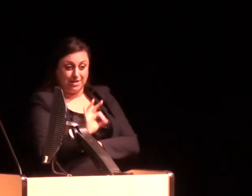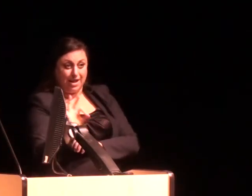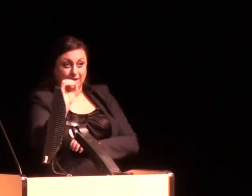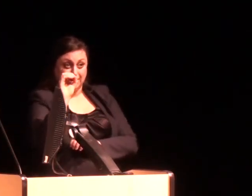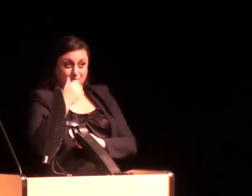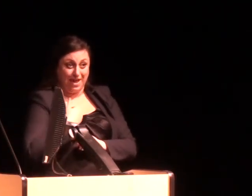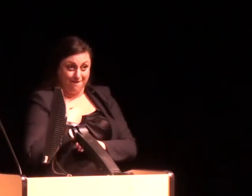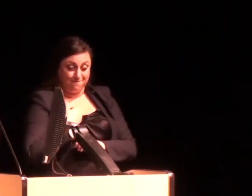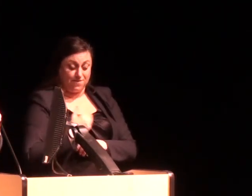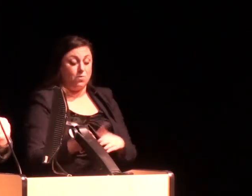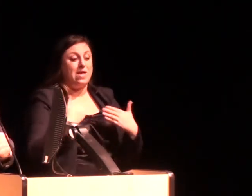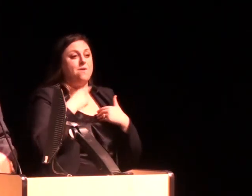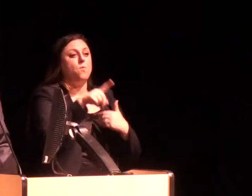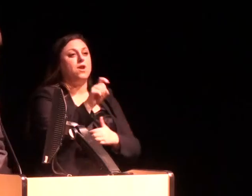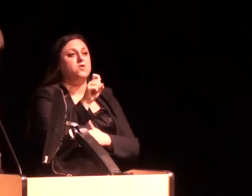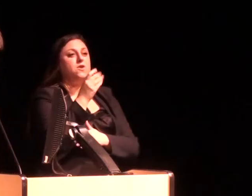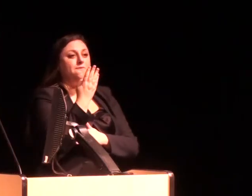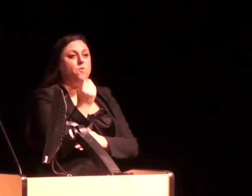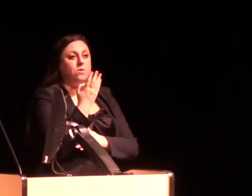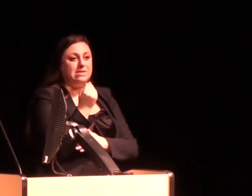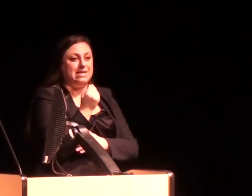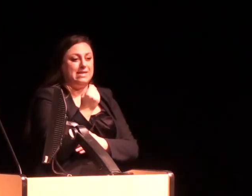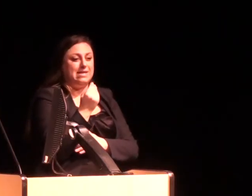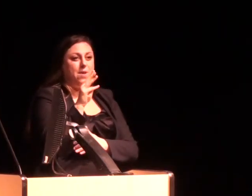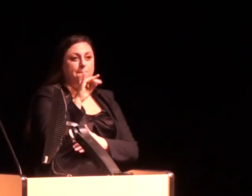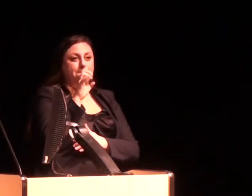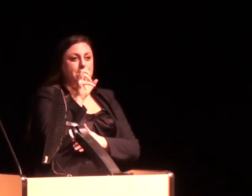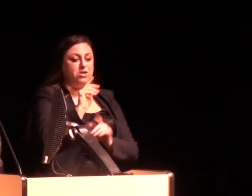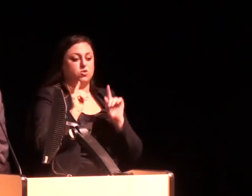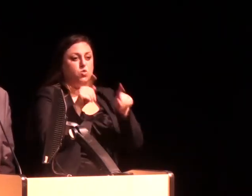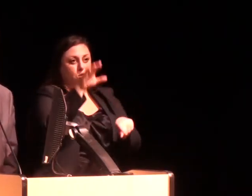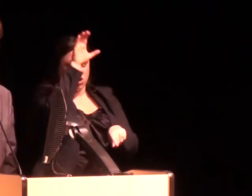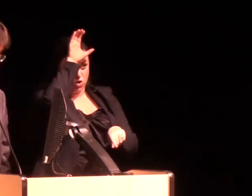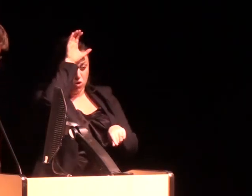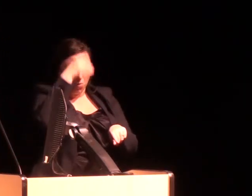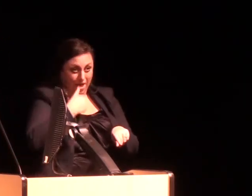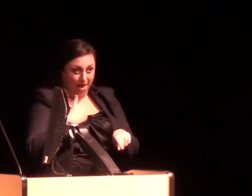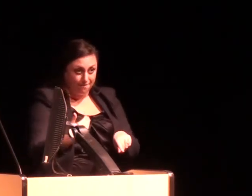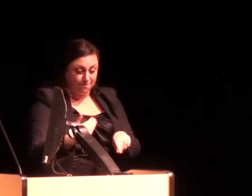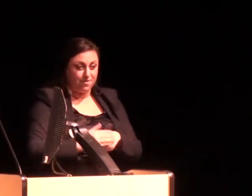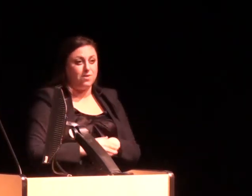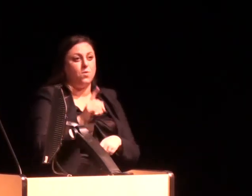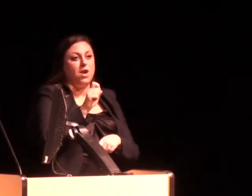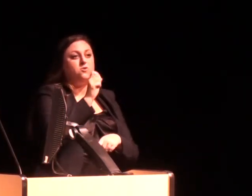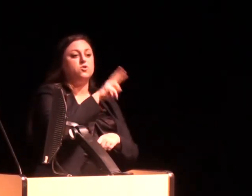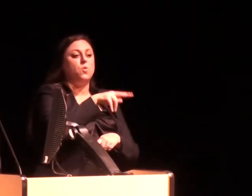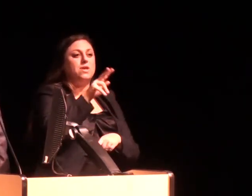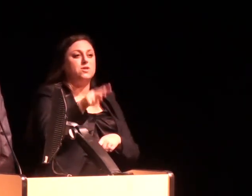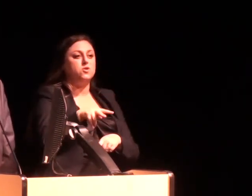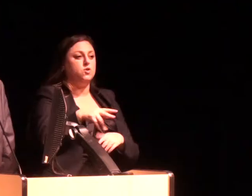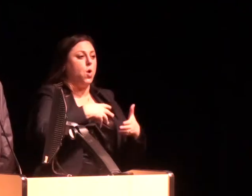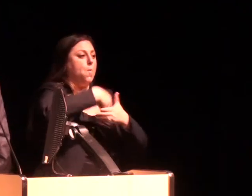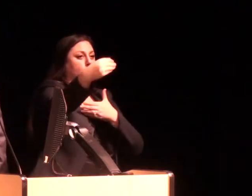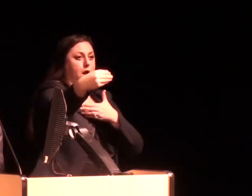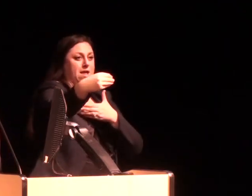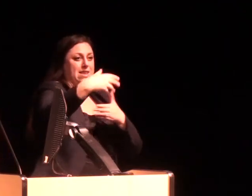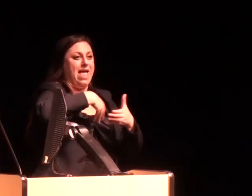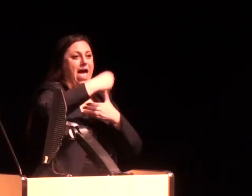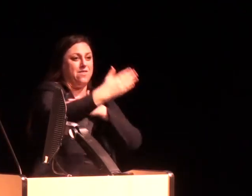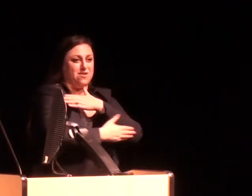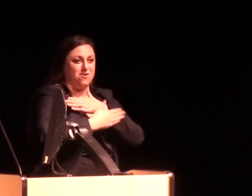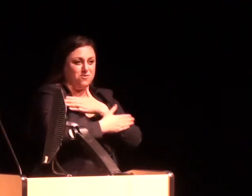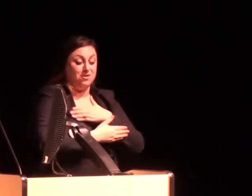have 114 foreign diplomatic missions in Cuba, and we have 122 embassies and missions abroad.